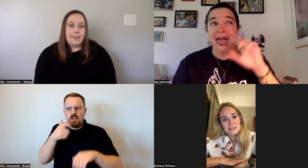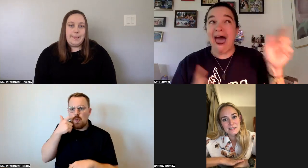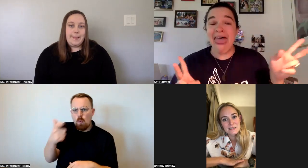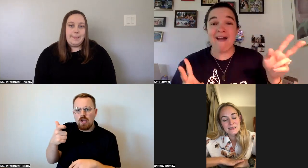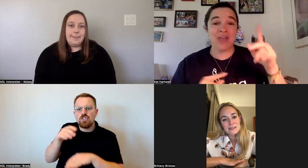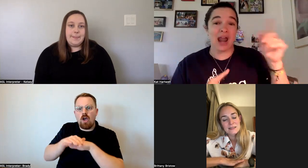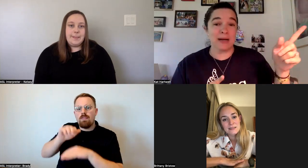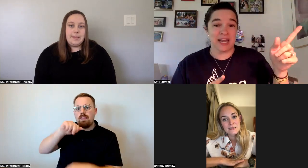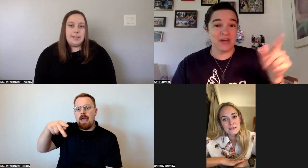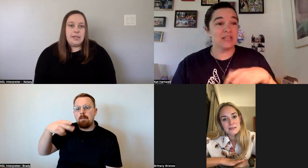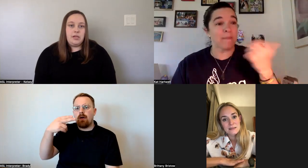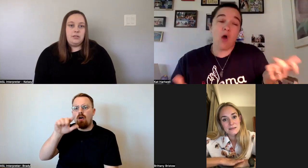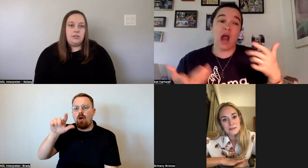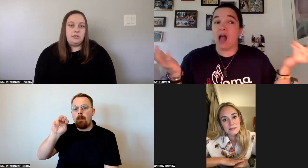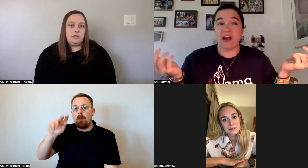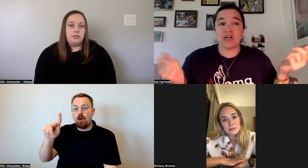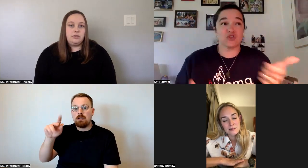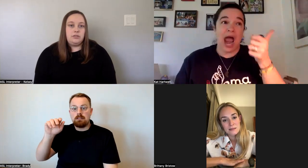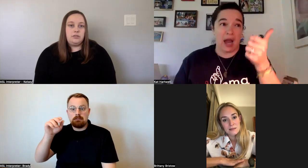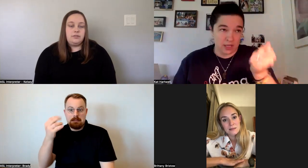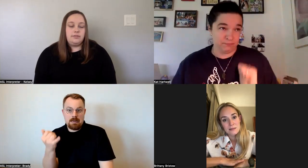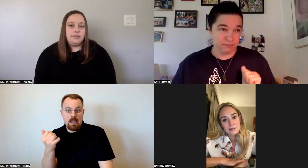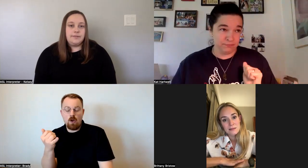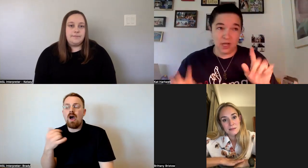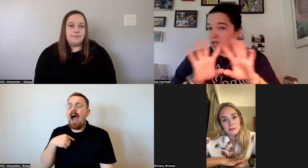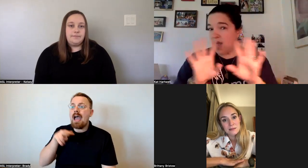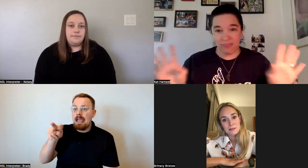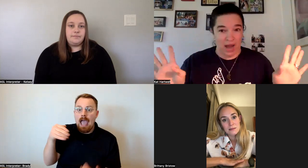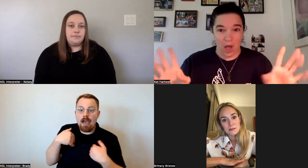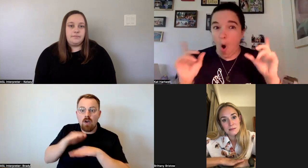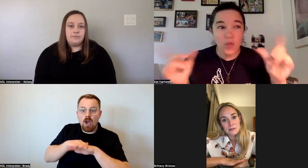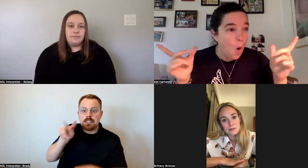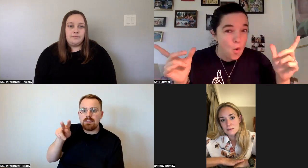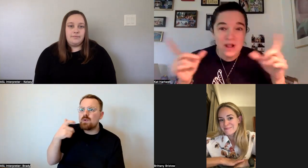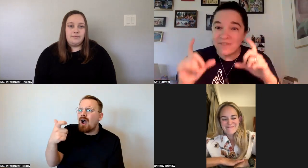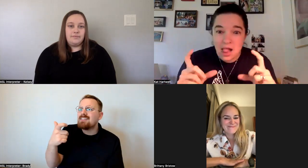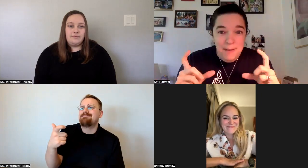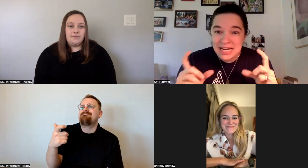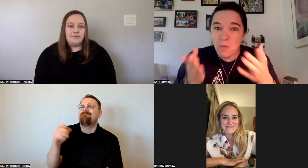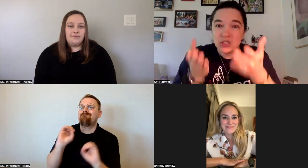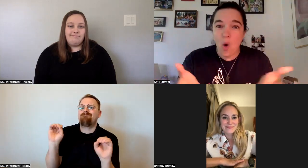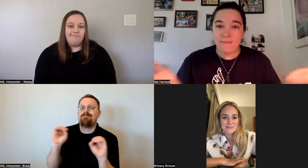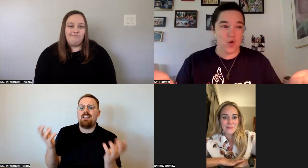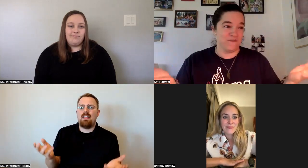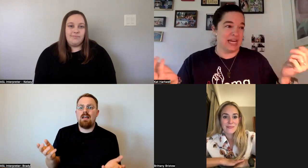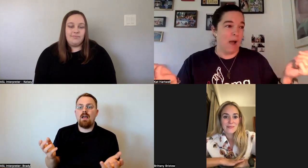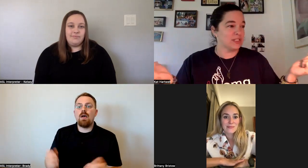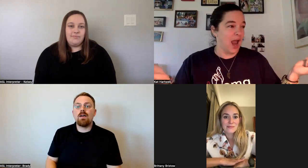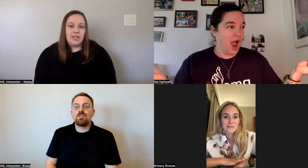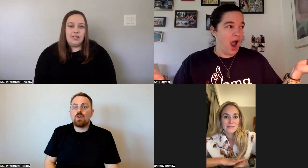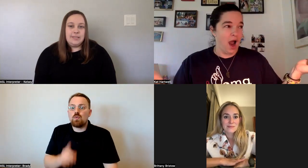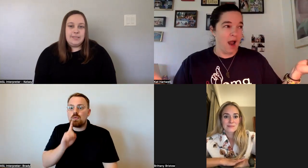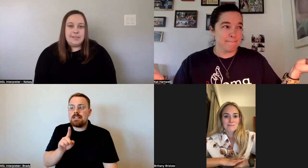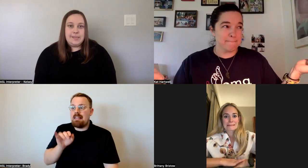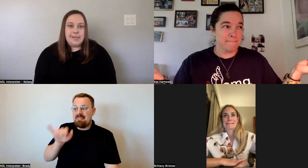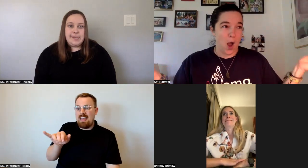app. I have that on my TV. So I'm like, okay, I'll give it a try. Nothing. The only availability was your movie. I was